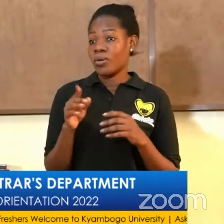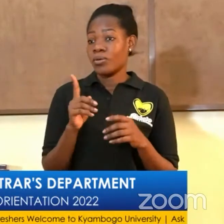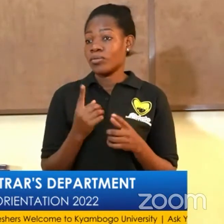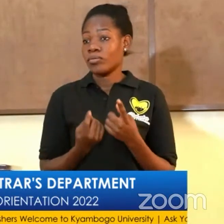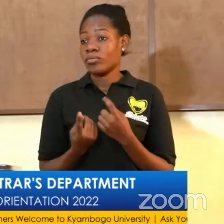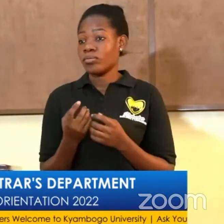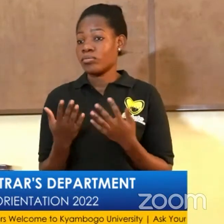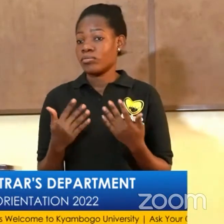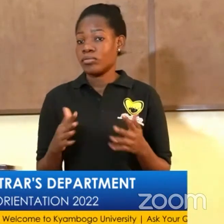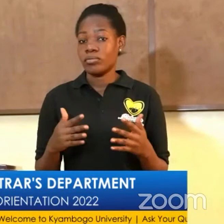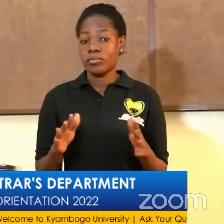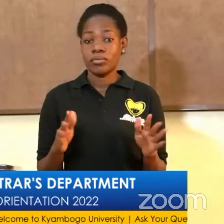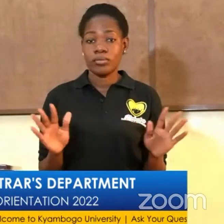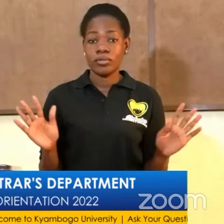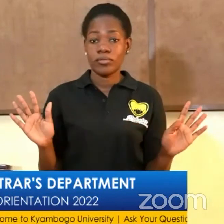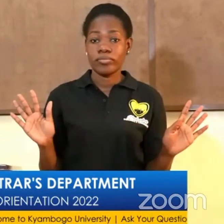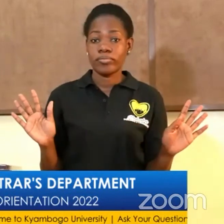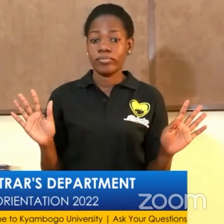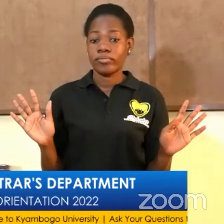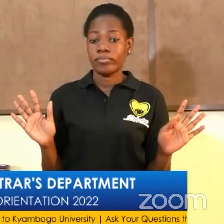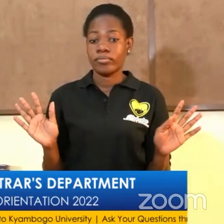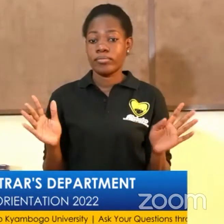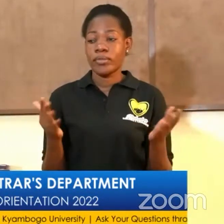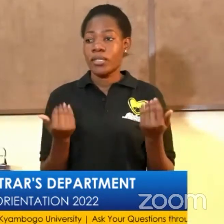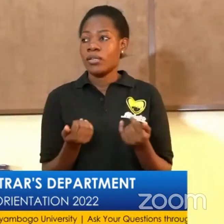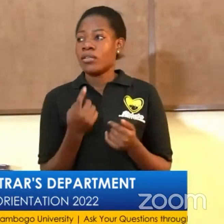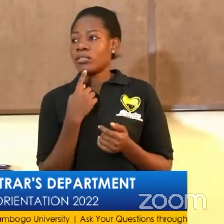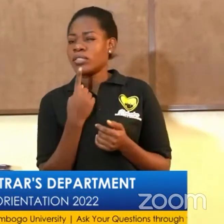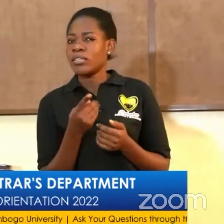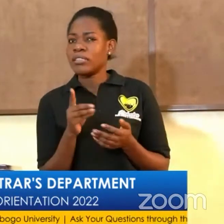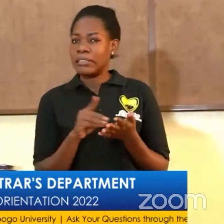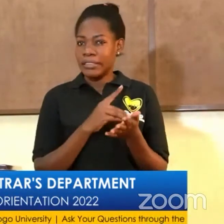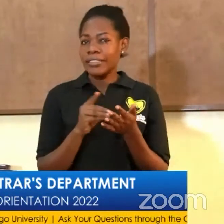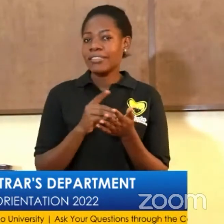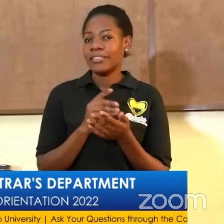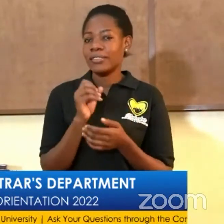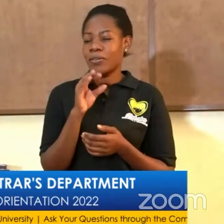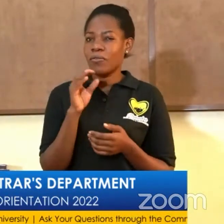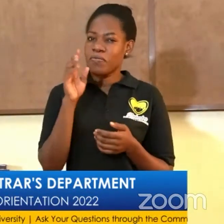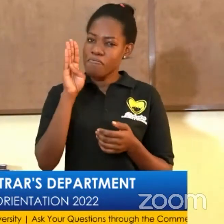us. So we are saying the Dean of Bill